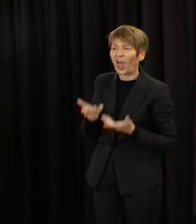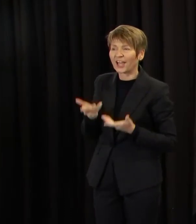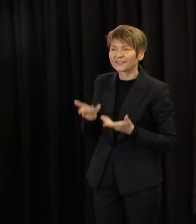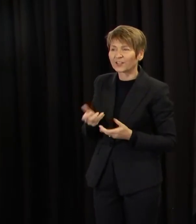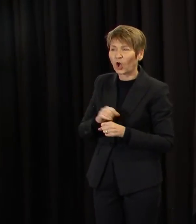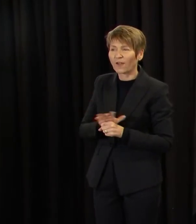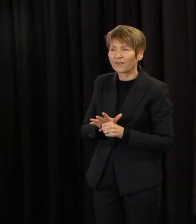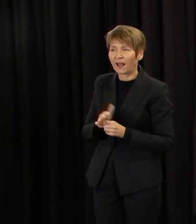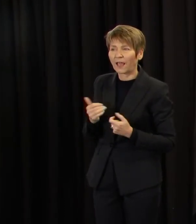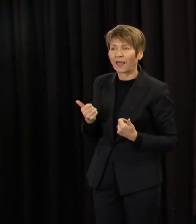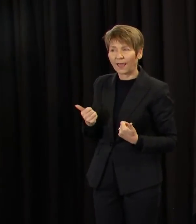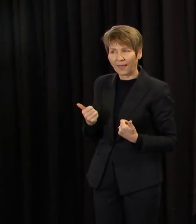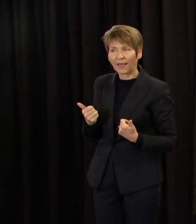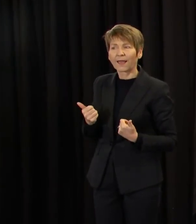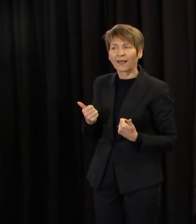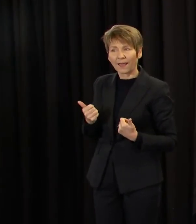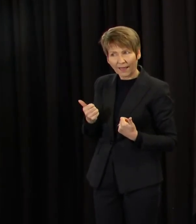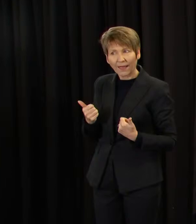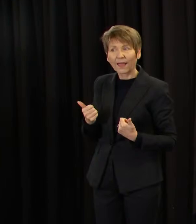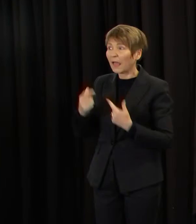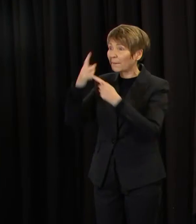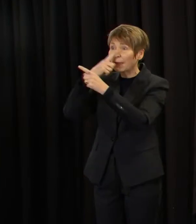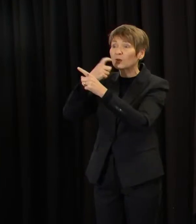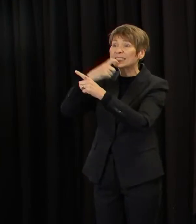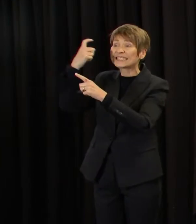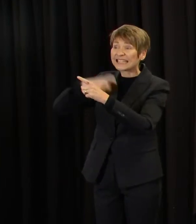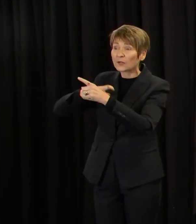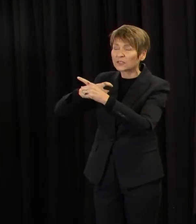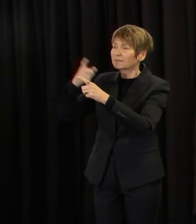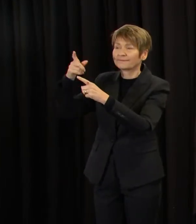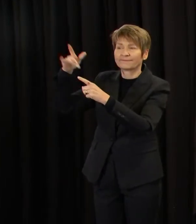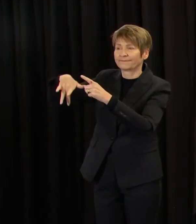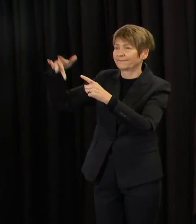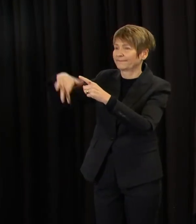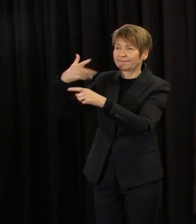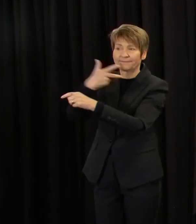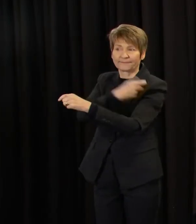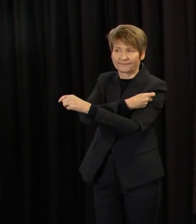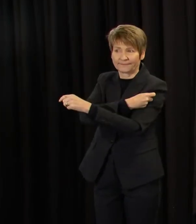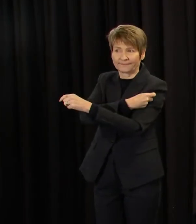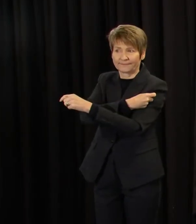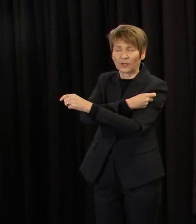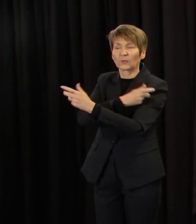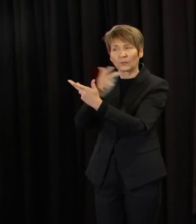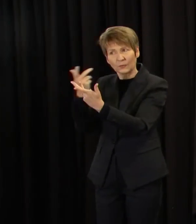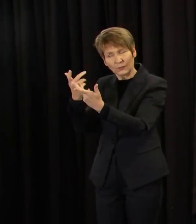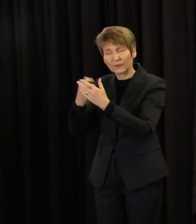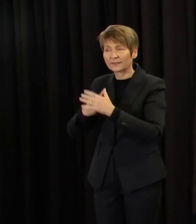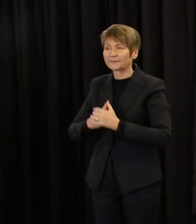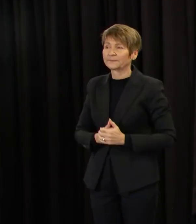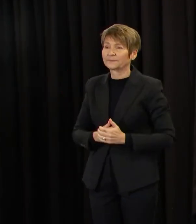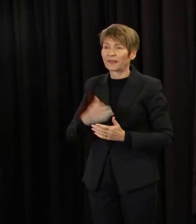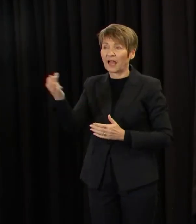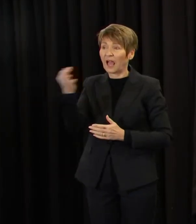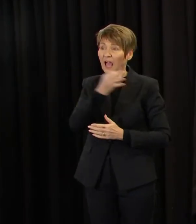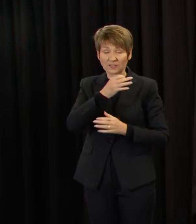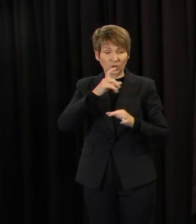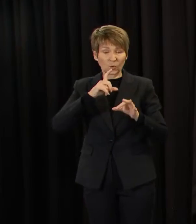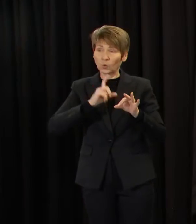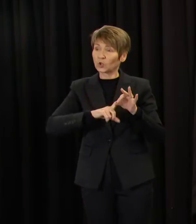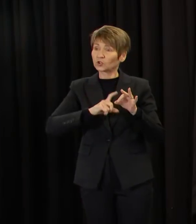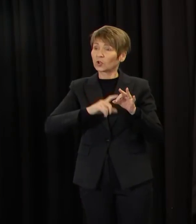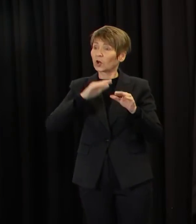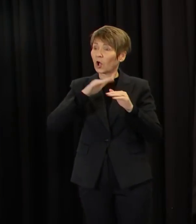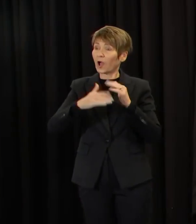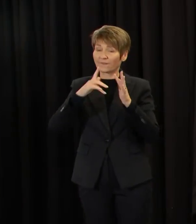to hospital. Are you aware of a positive case at the Edith Vale level crossing facility? I am, yeah. What can you tell us about that? There's a